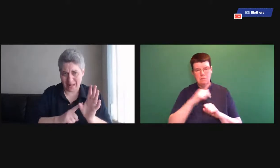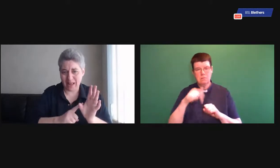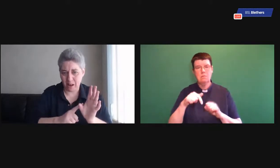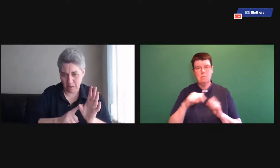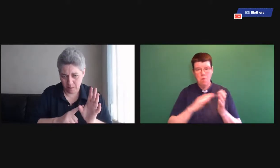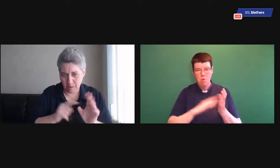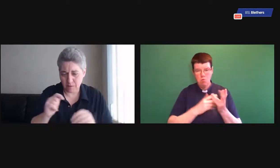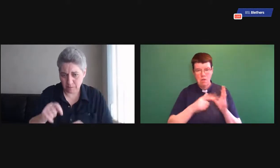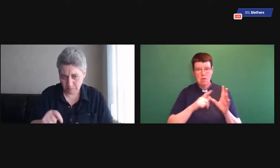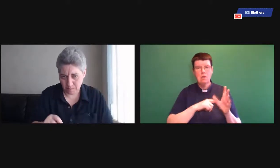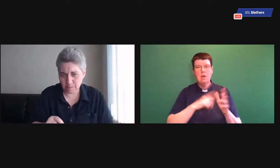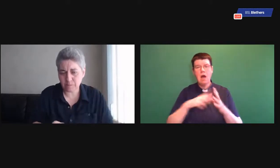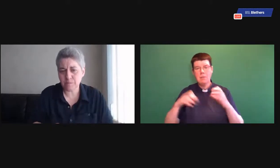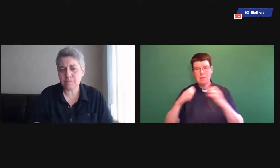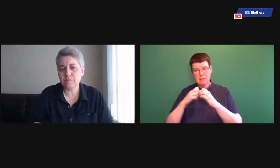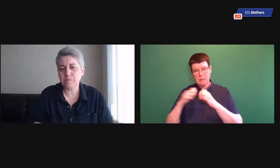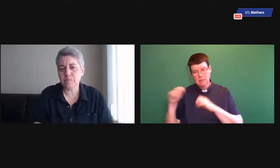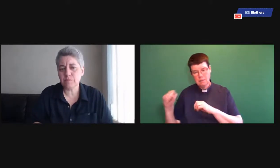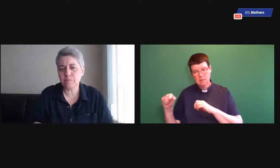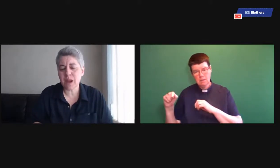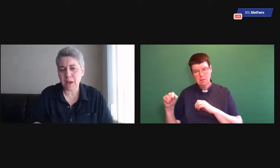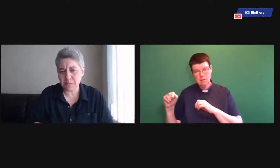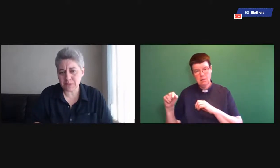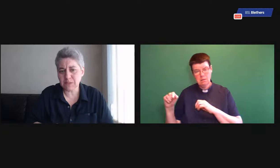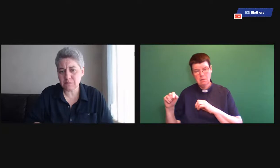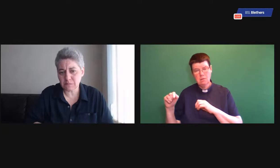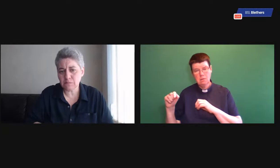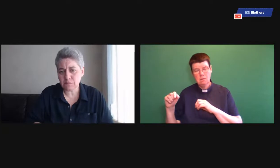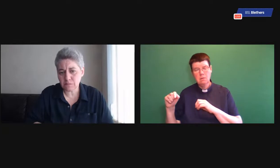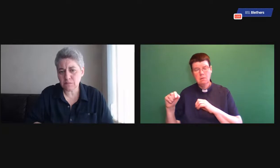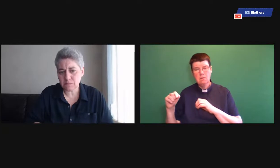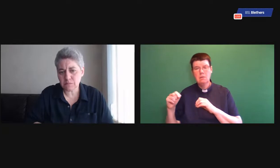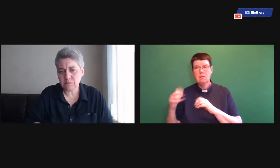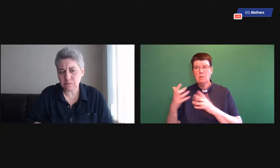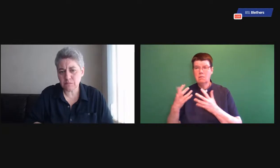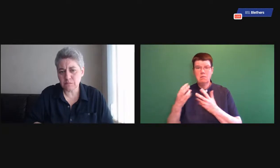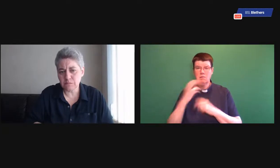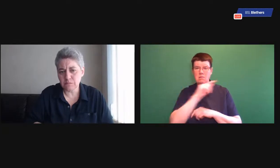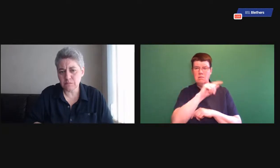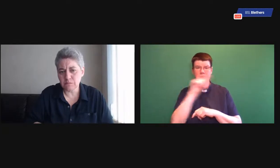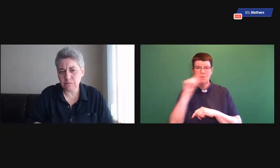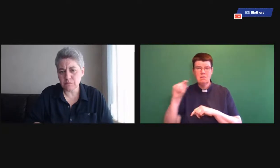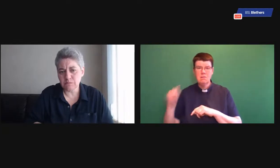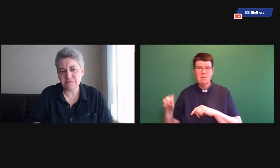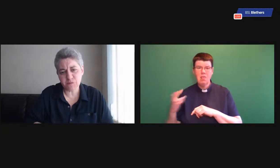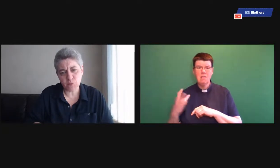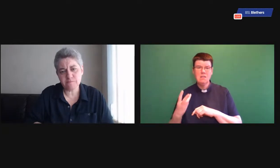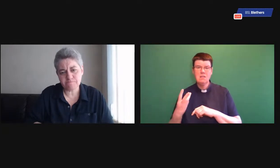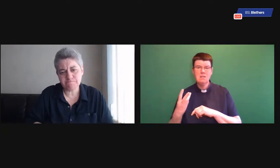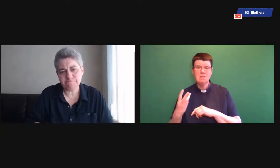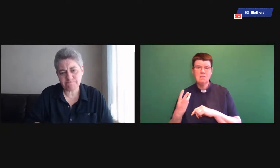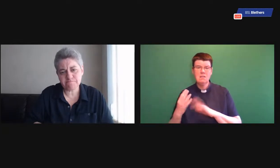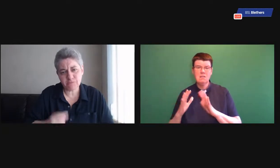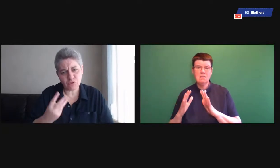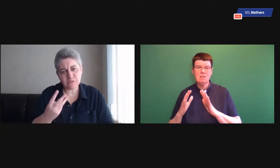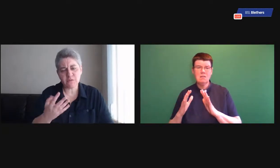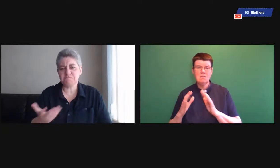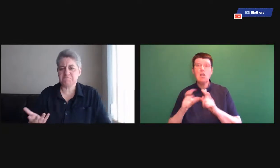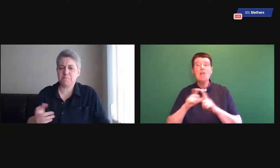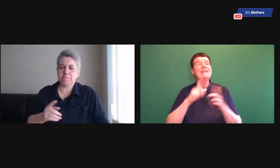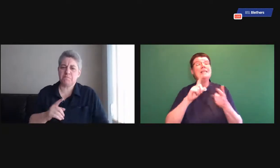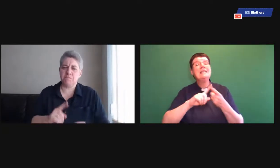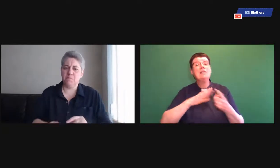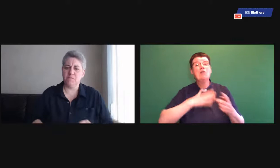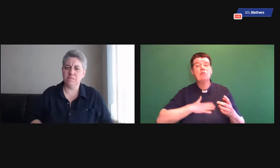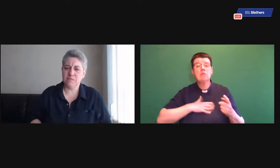Murray here and Elgin, we've got one. Aberdeen's got one, and a lot of the other ones. I think there's